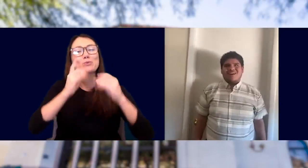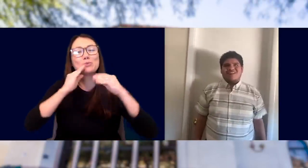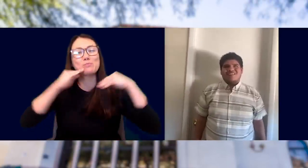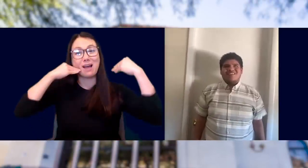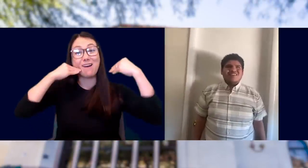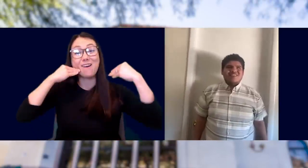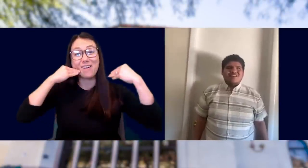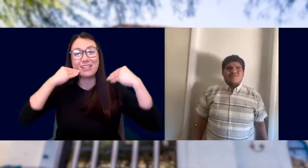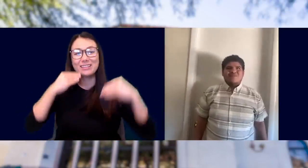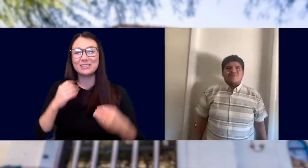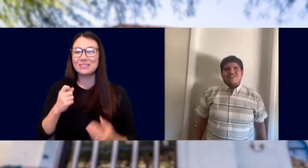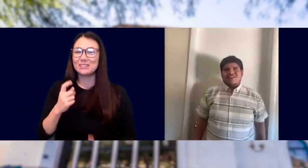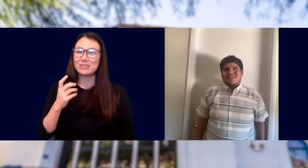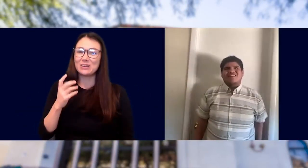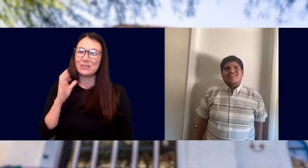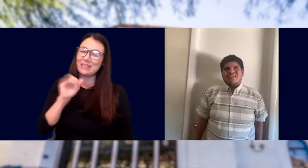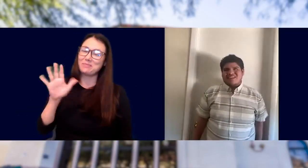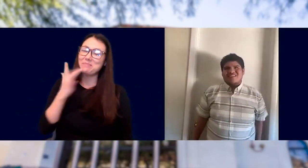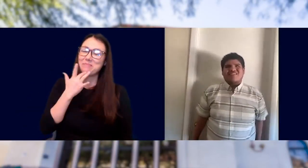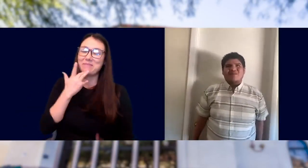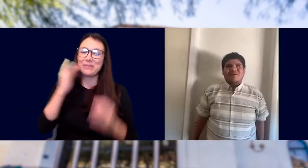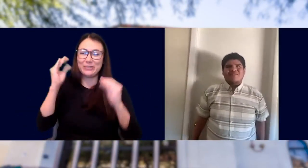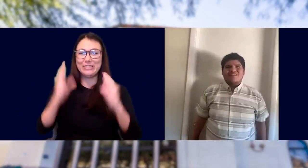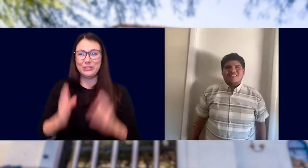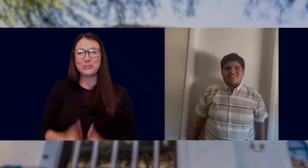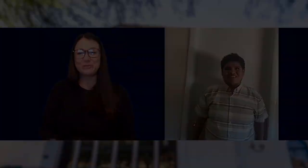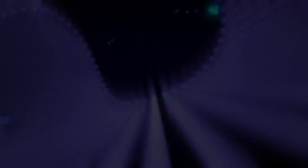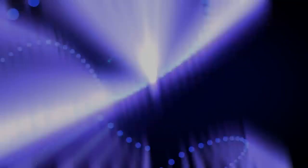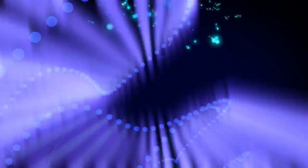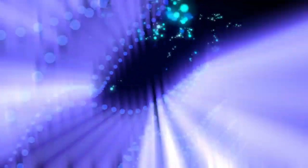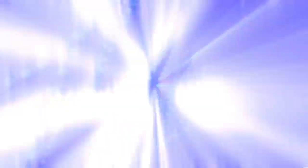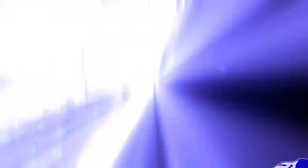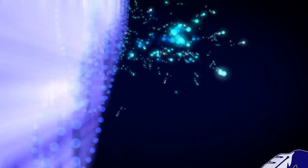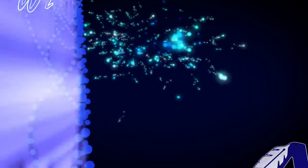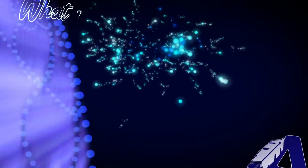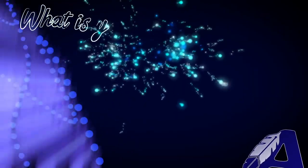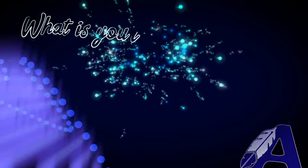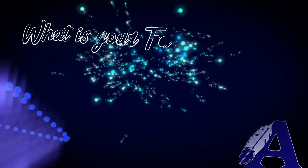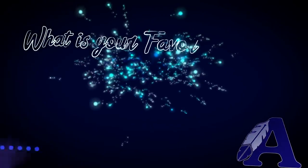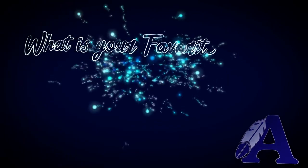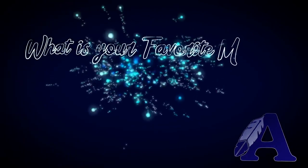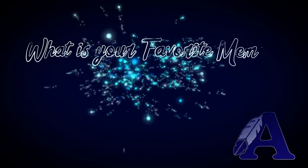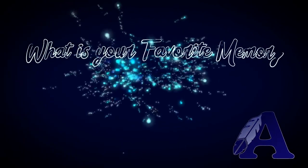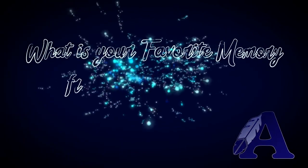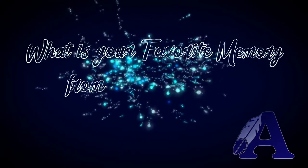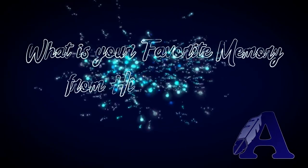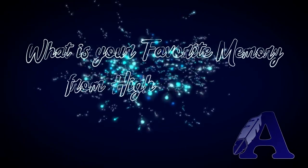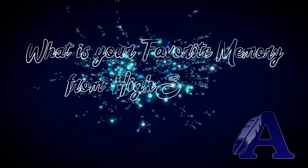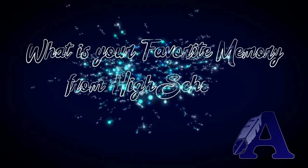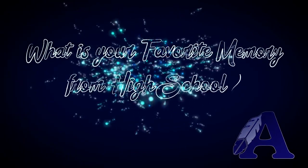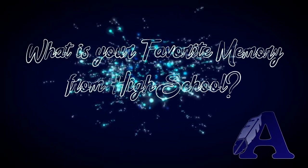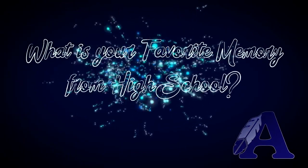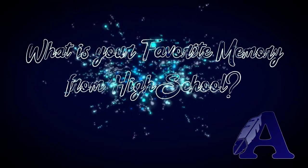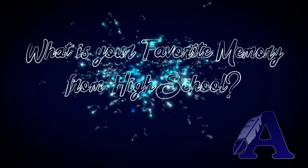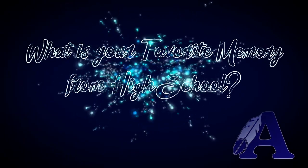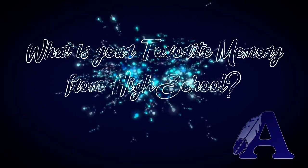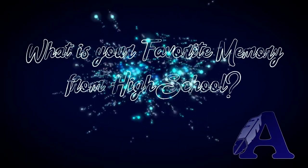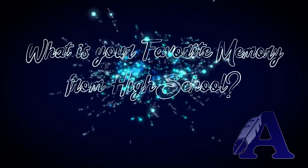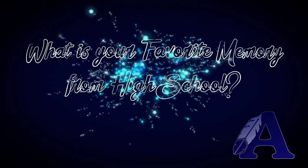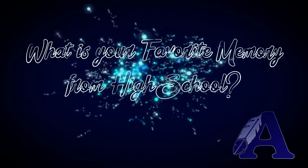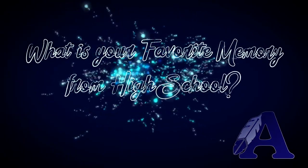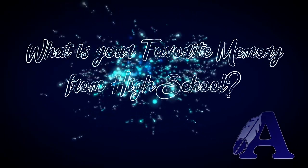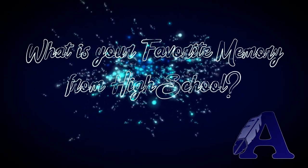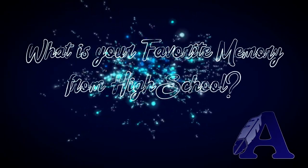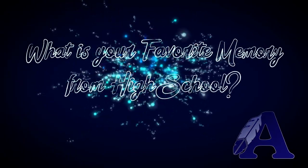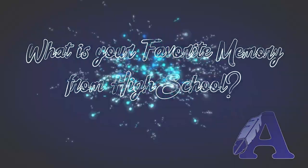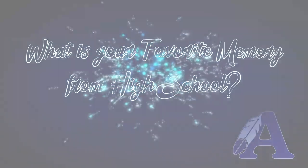you smile. So I guess you have to be my favorite teacher. An animation appears. It reads, "What's your favorite memory from high school?" Victor